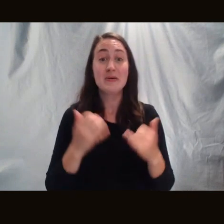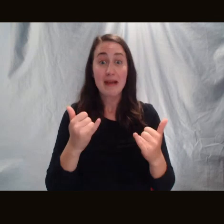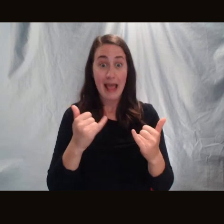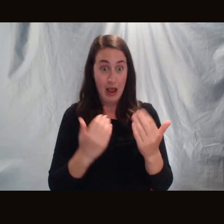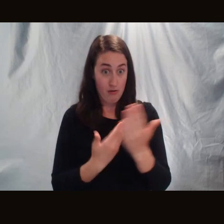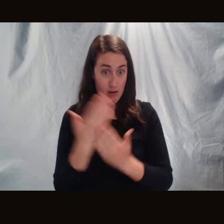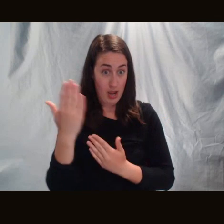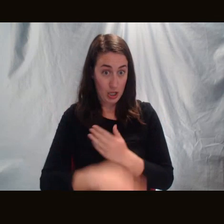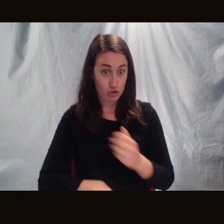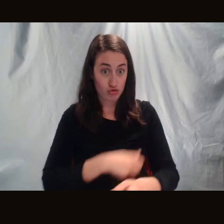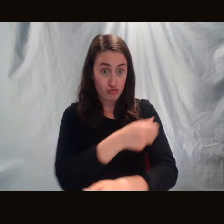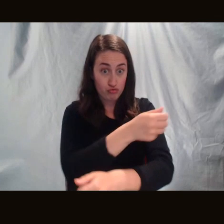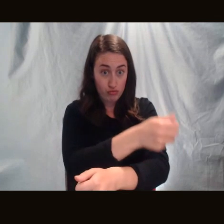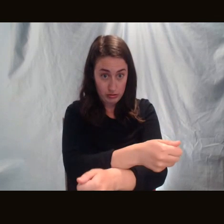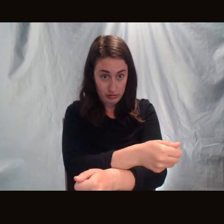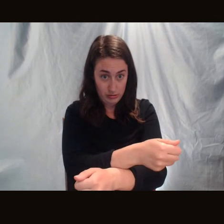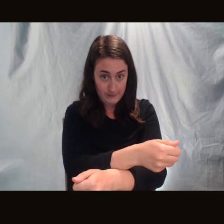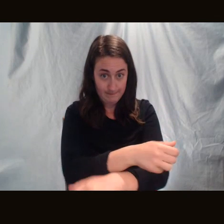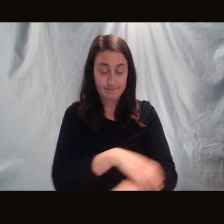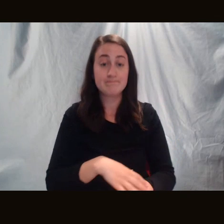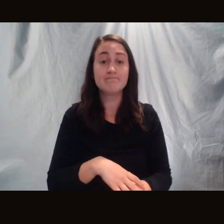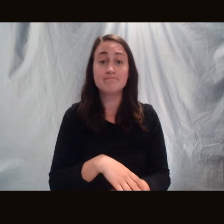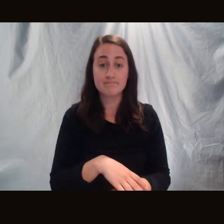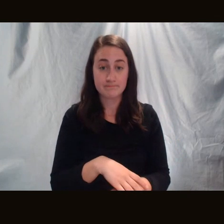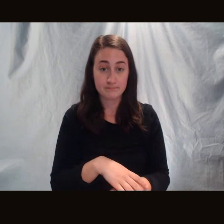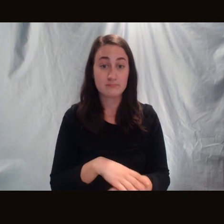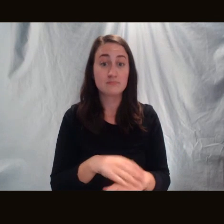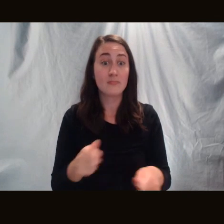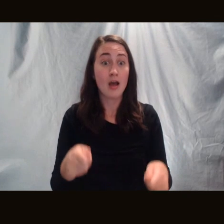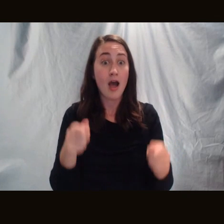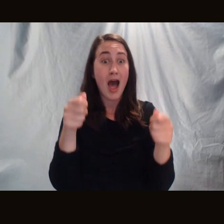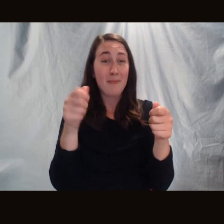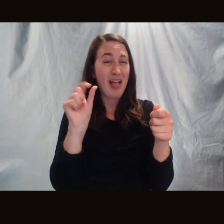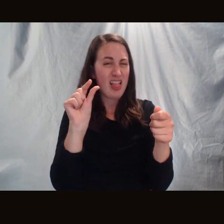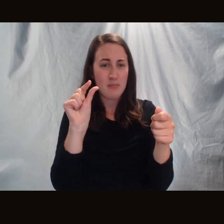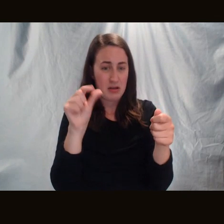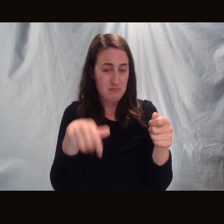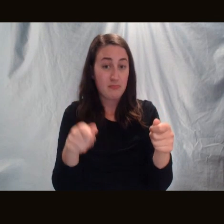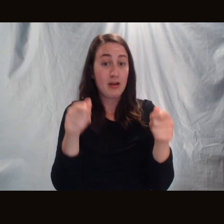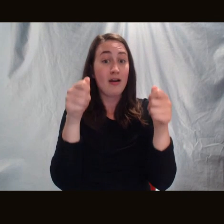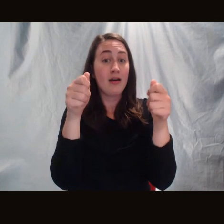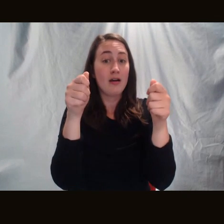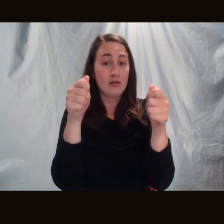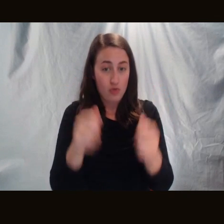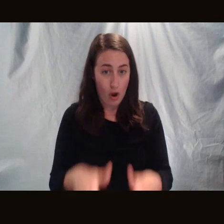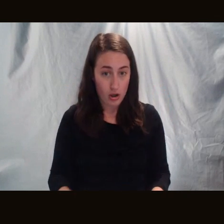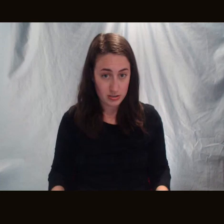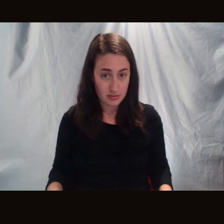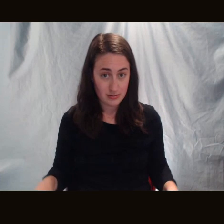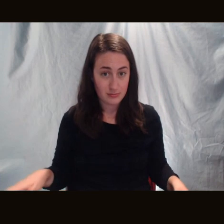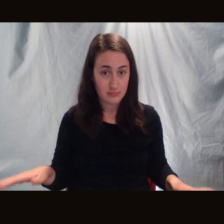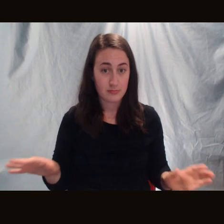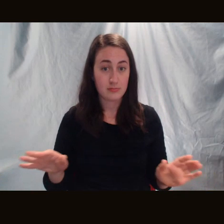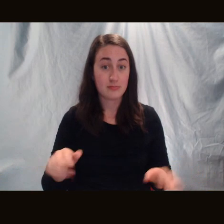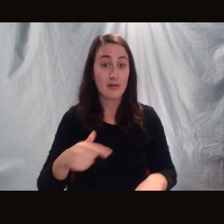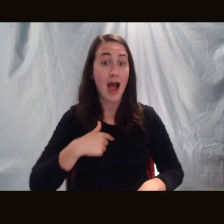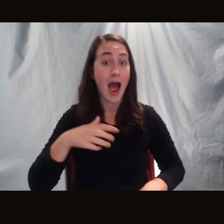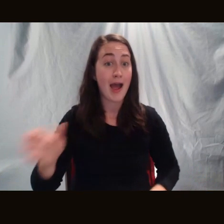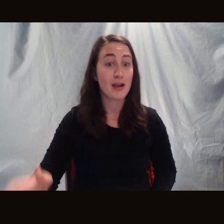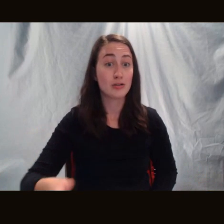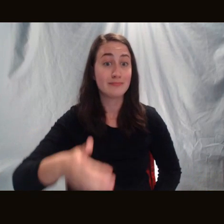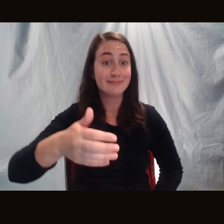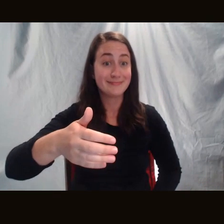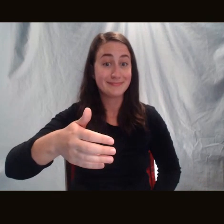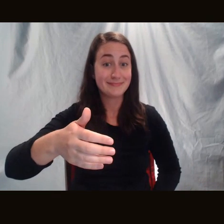to right, left on top. They're apart. They go up, just the hands without the feet. We toss. I'm going to